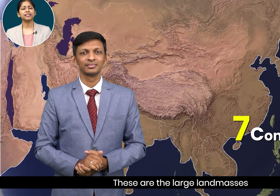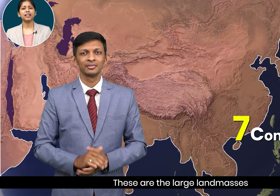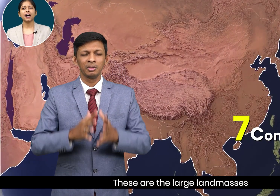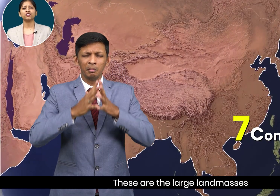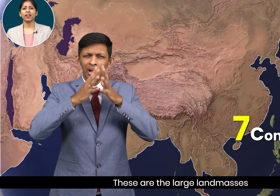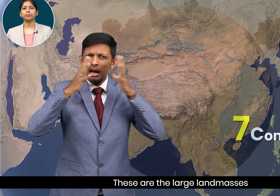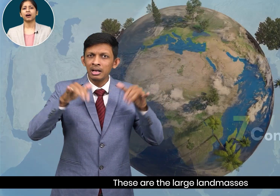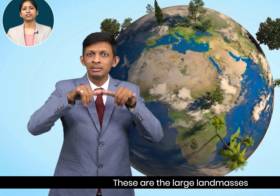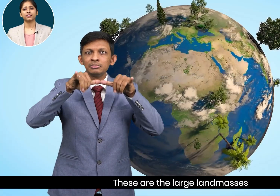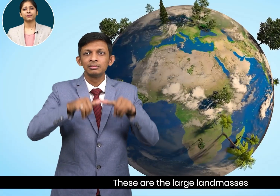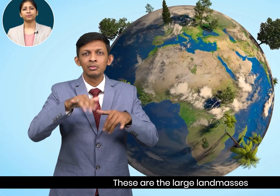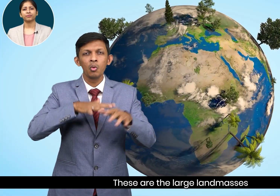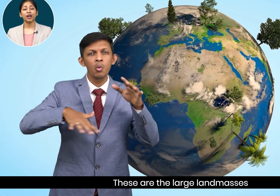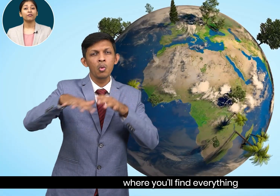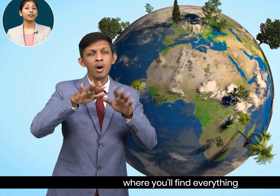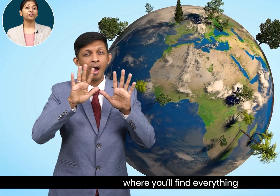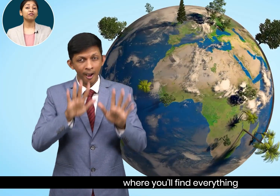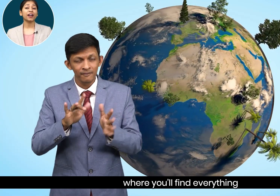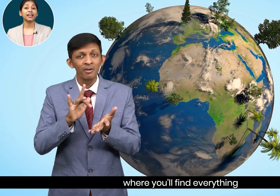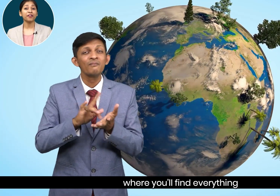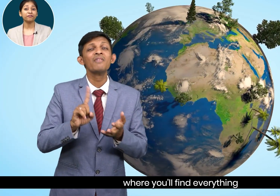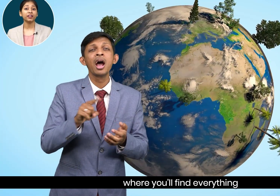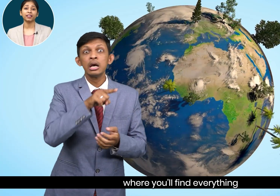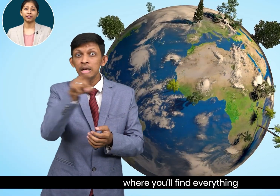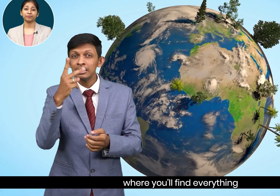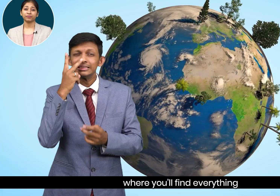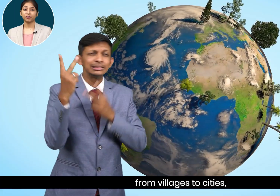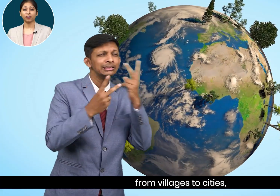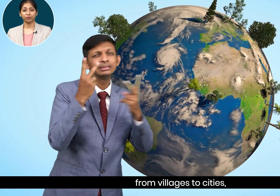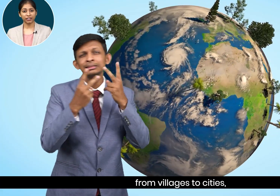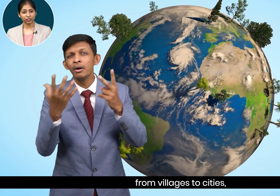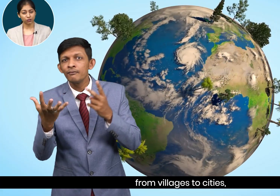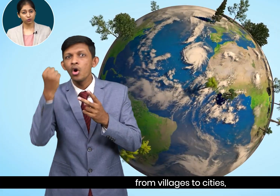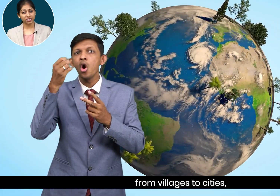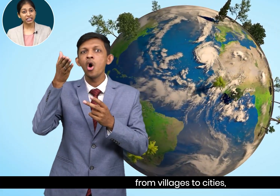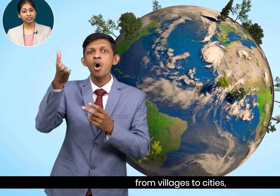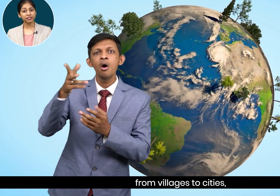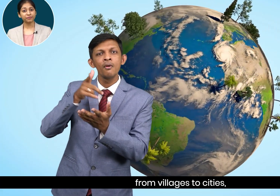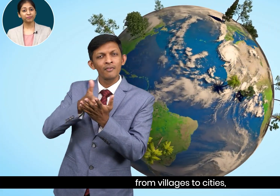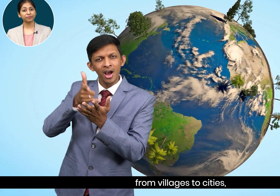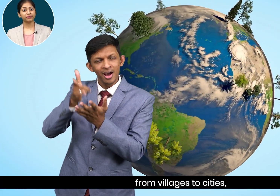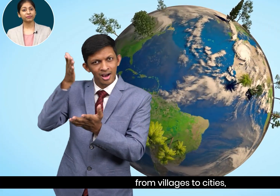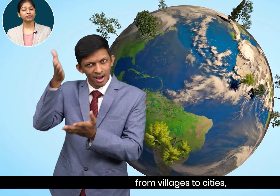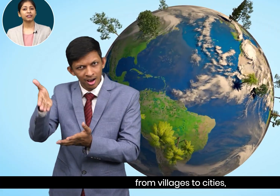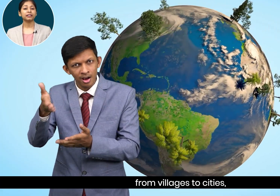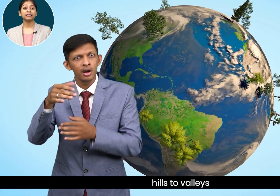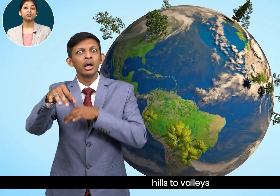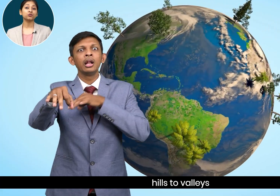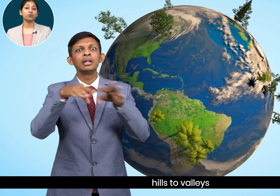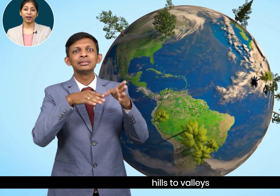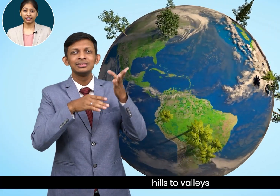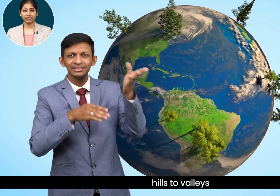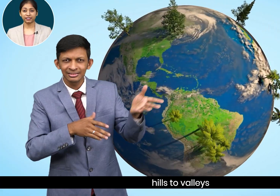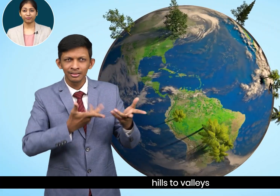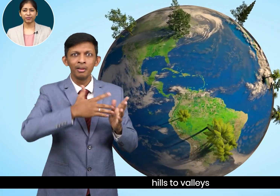These are the large land masses, where you'll find everything from villages to cities, hills